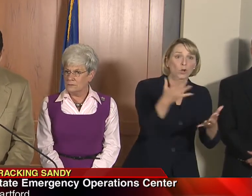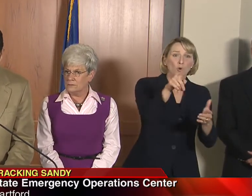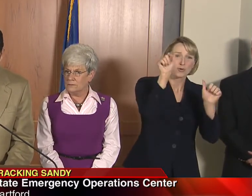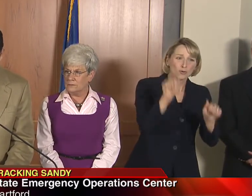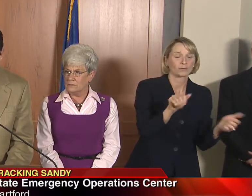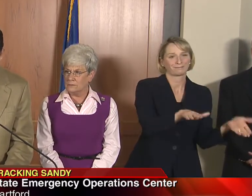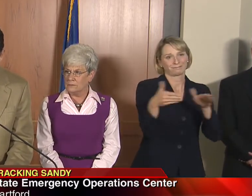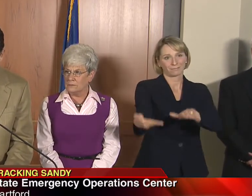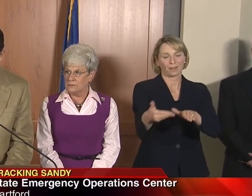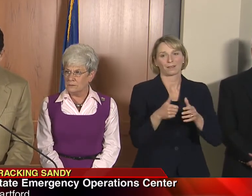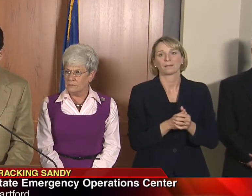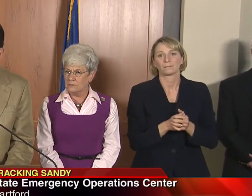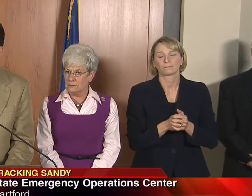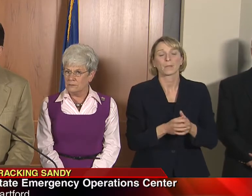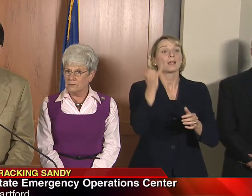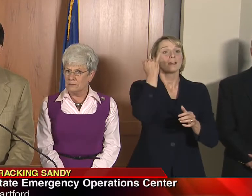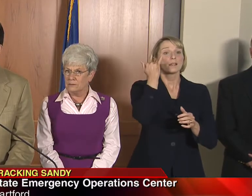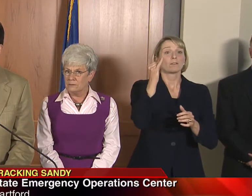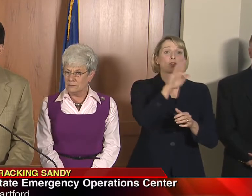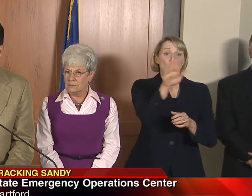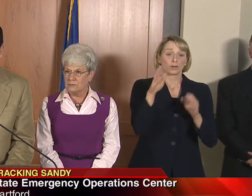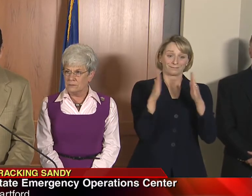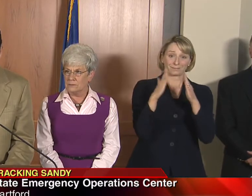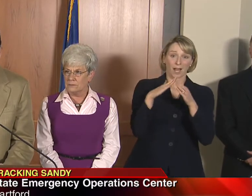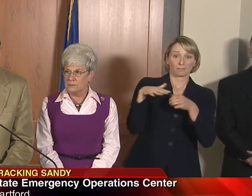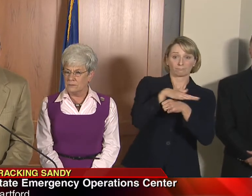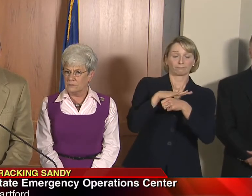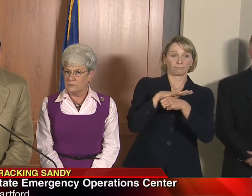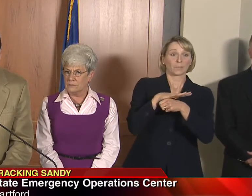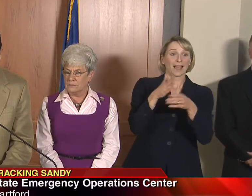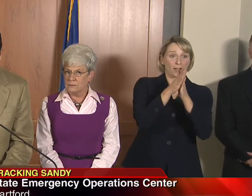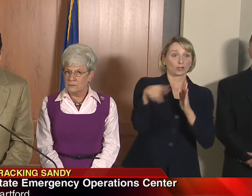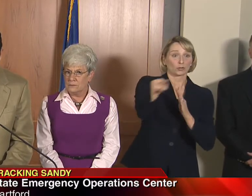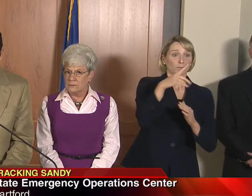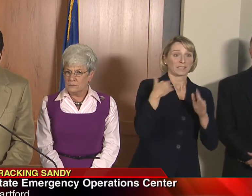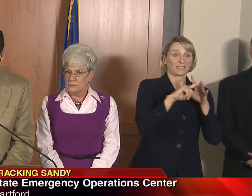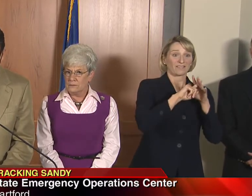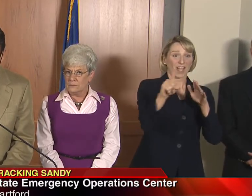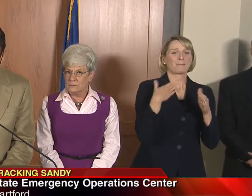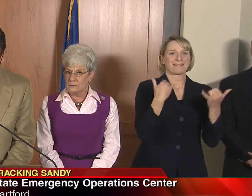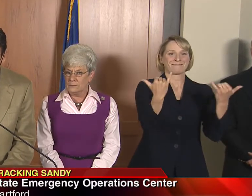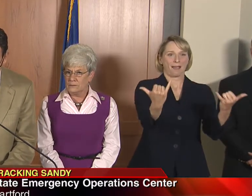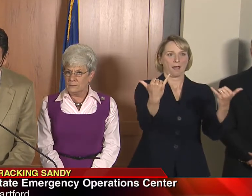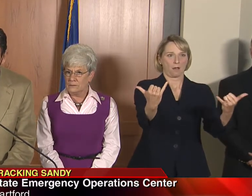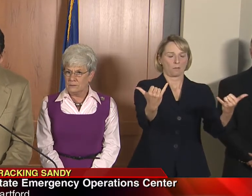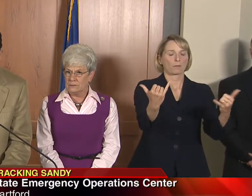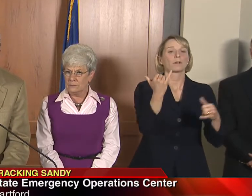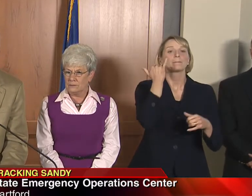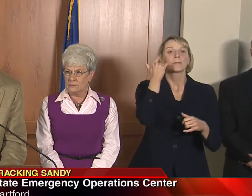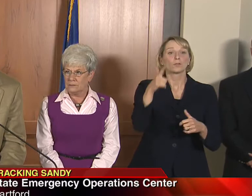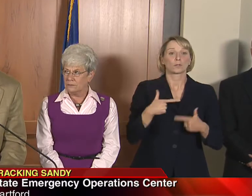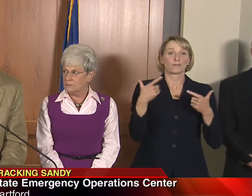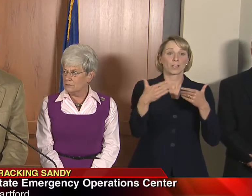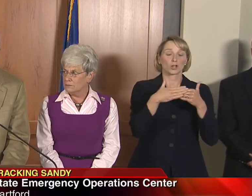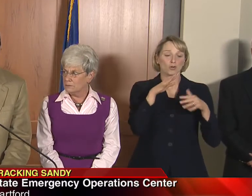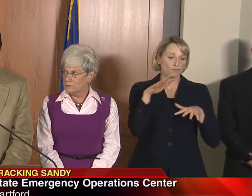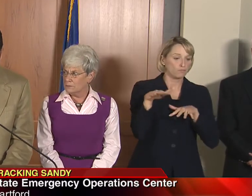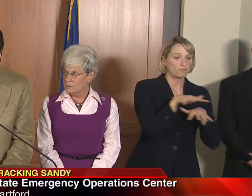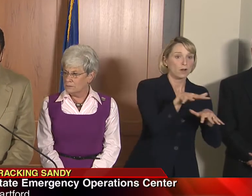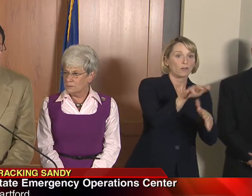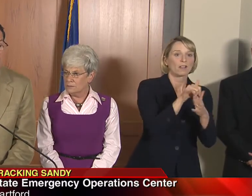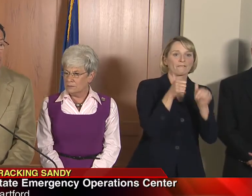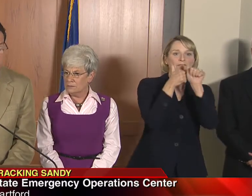death. If you've been ordered to evacuate, then do it now. If you live near a river or stream that goes up and down with